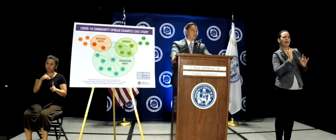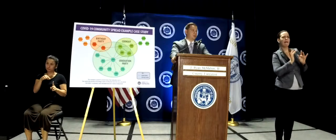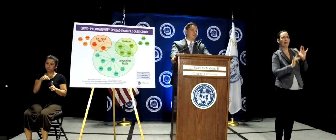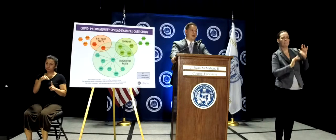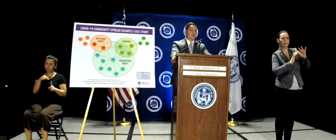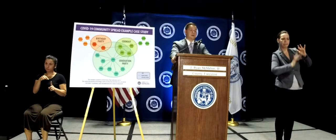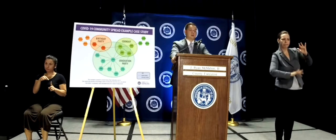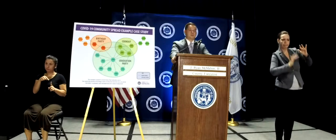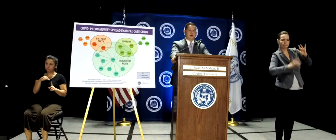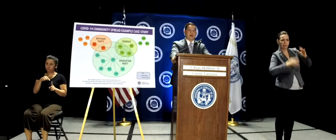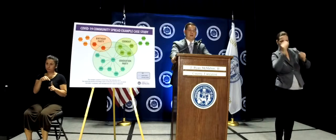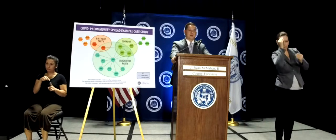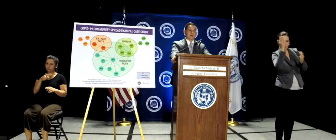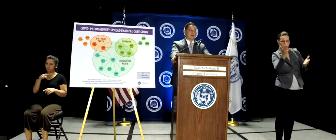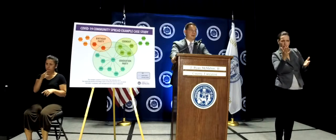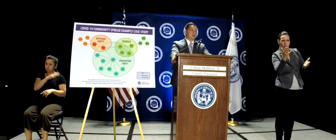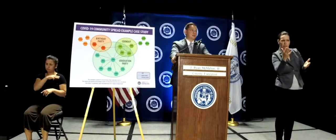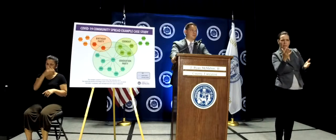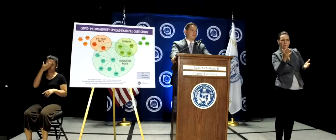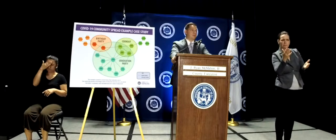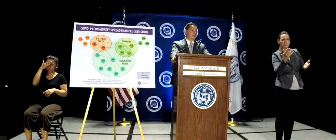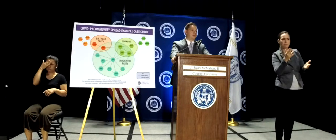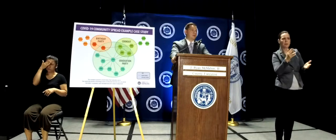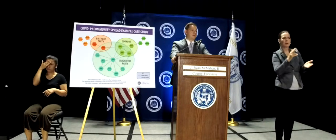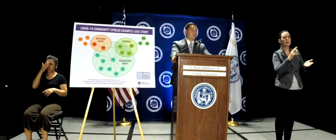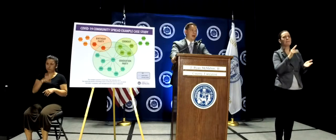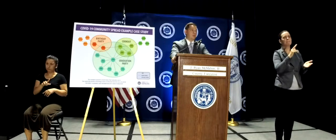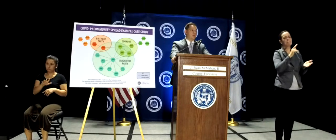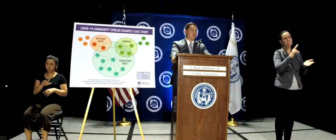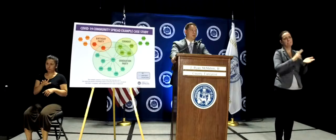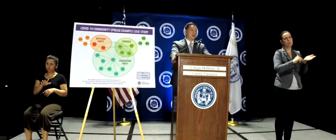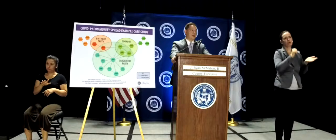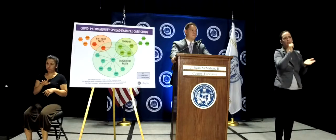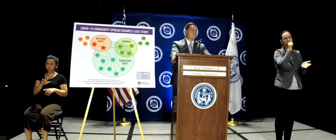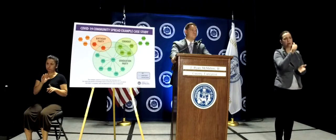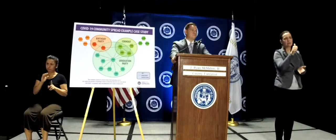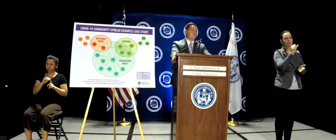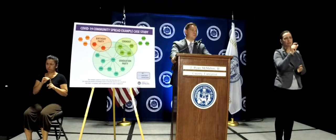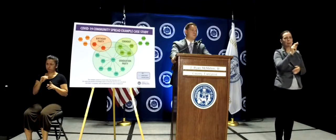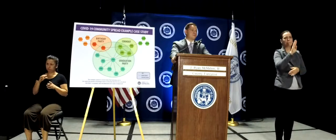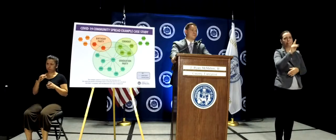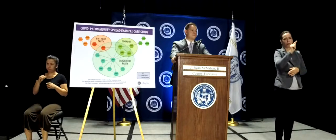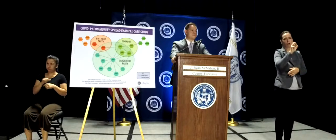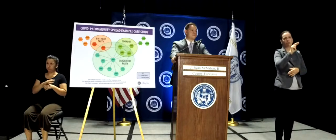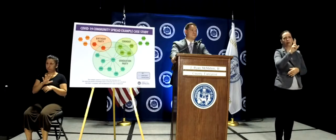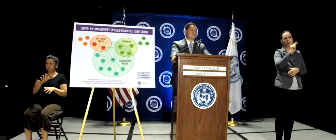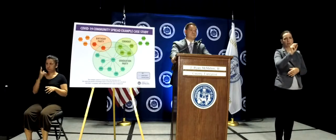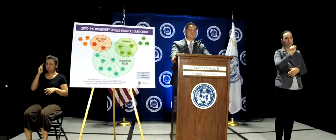Butternut Street. We have not, to my knowledge, had any cases from that when we put that out.